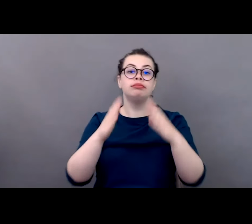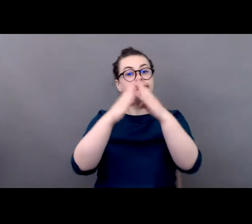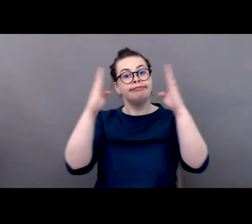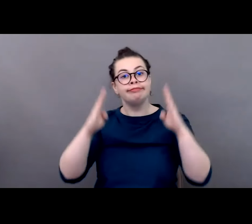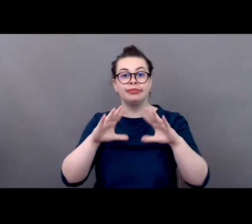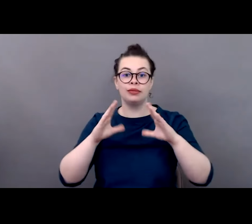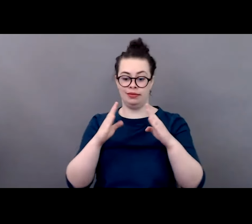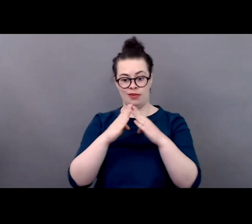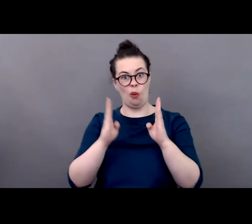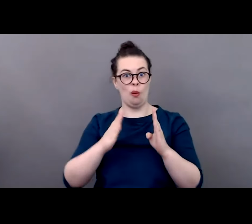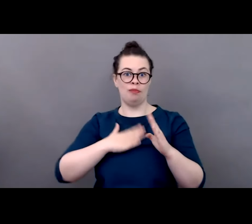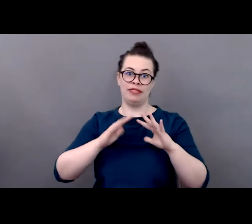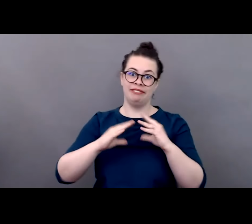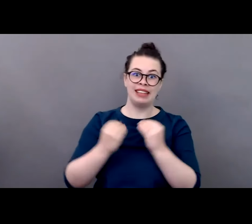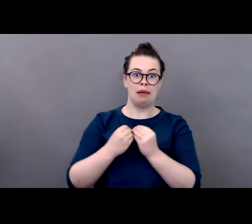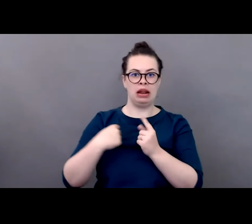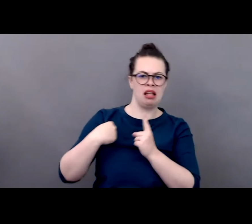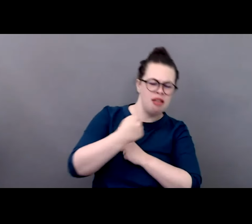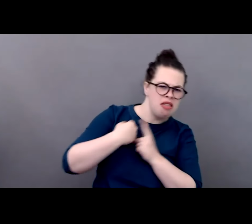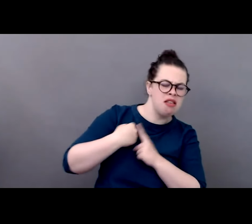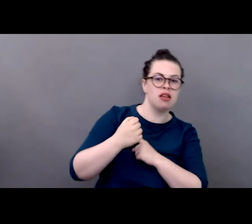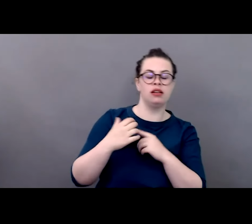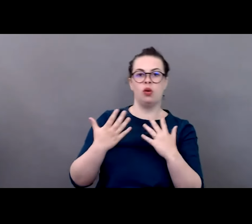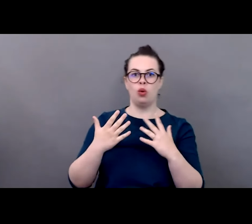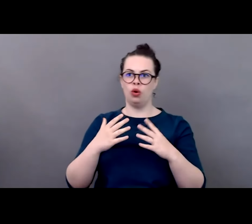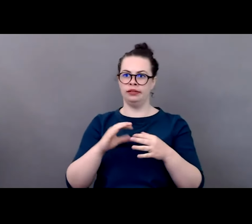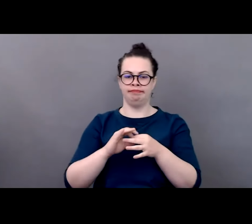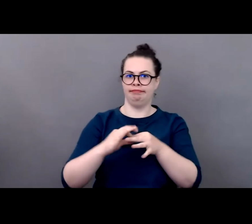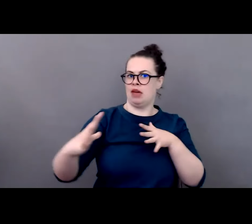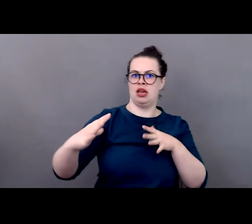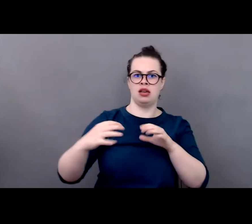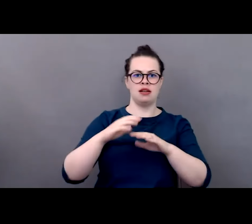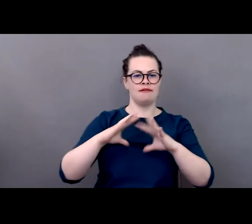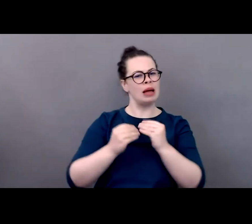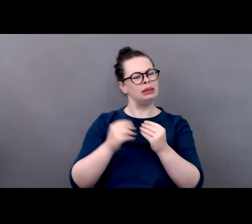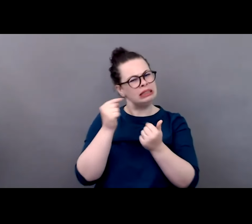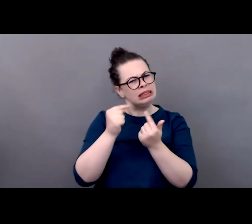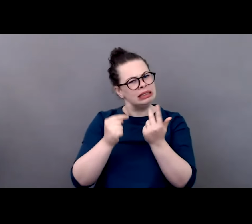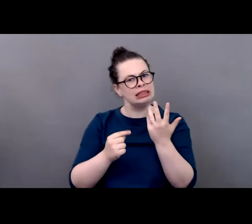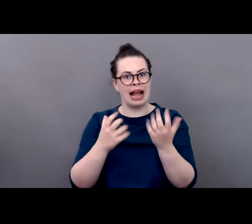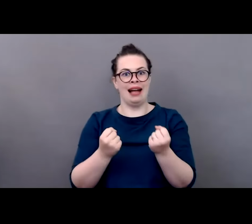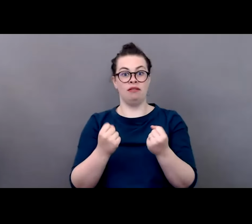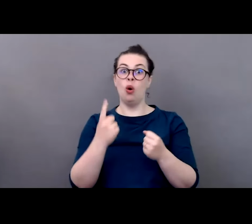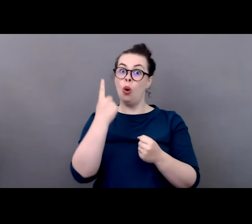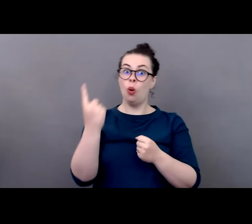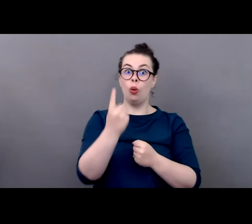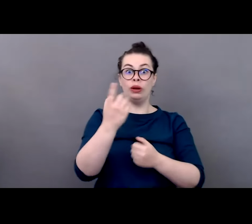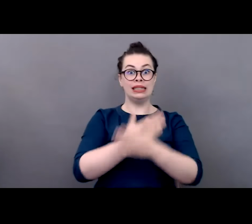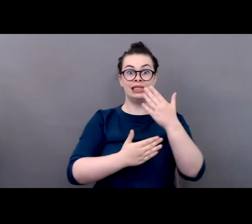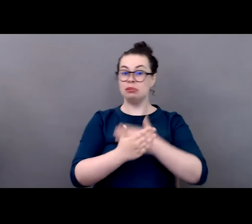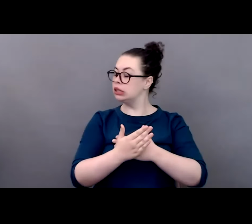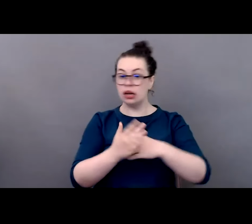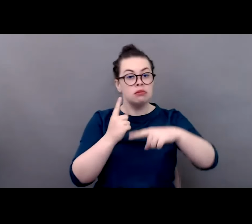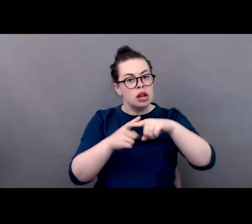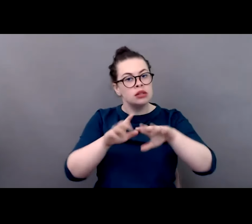alternative care and right to family environment. Also, when children with disabilities always appear on